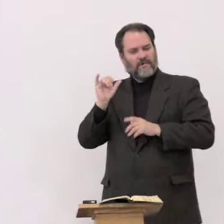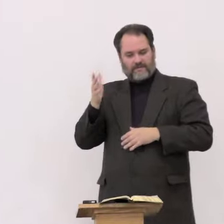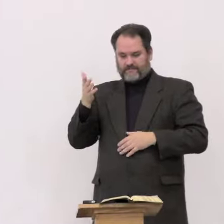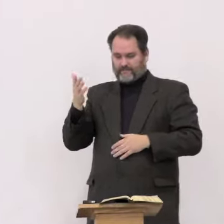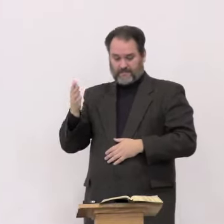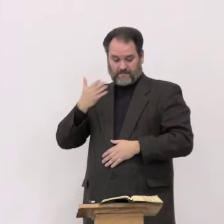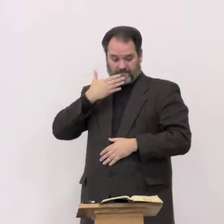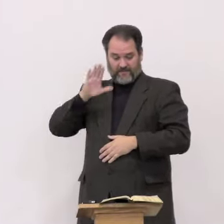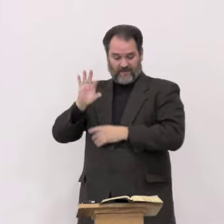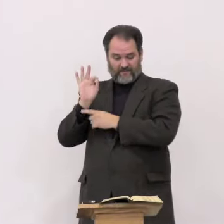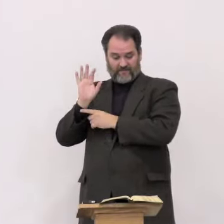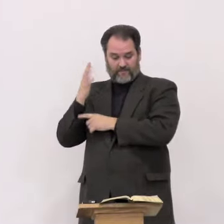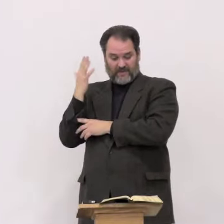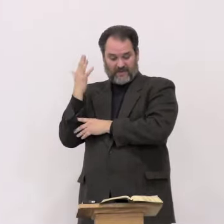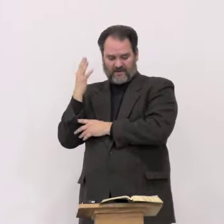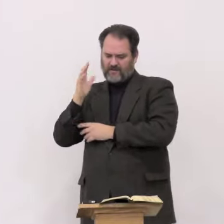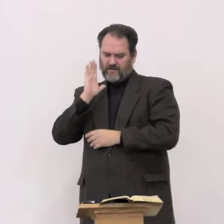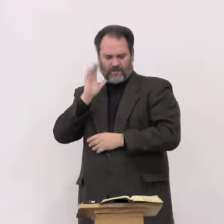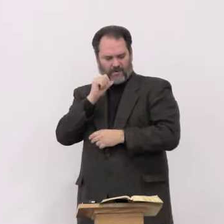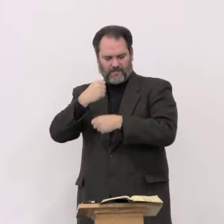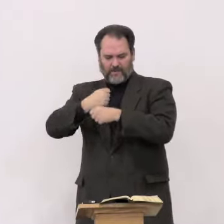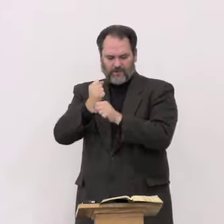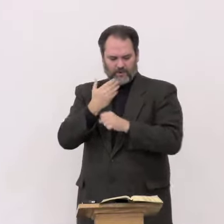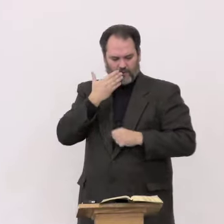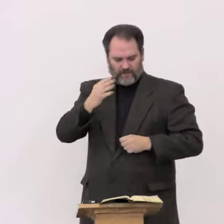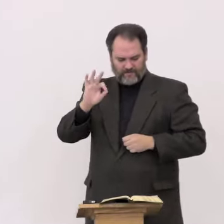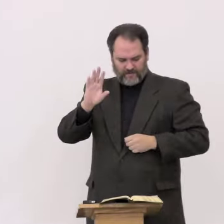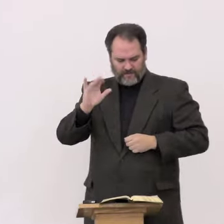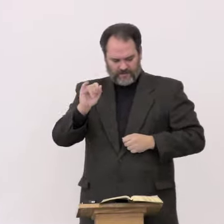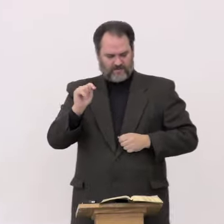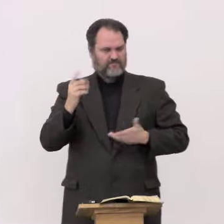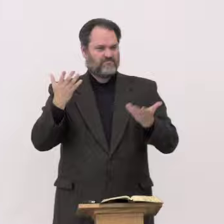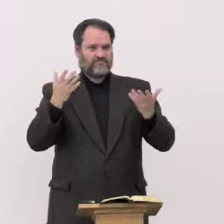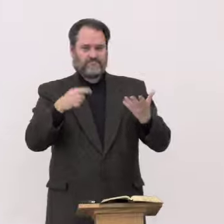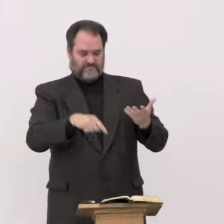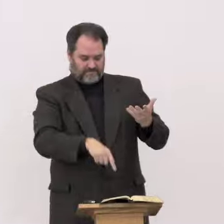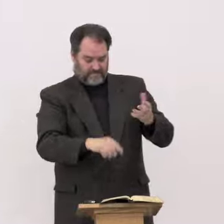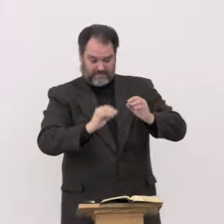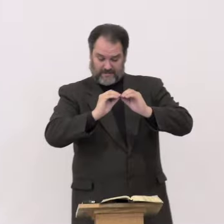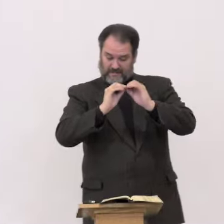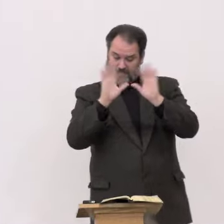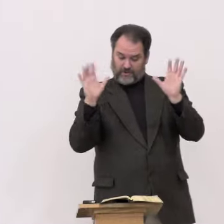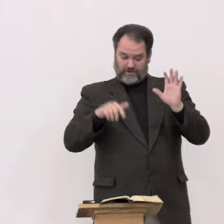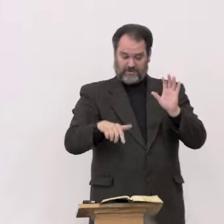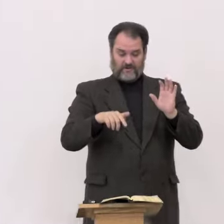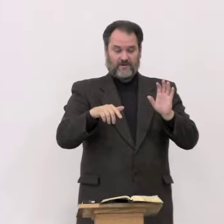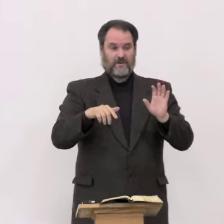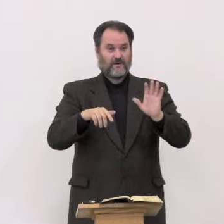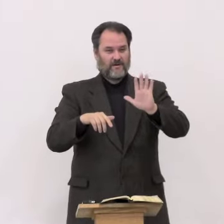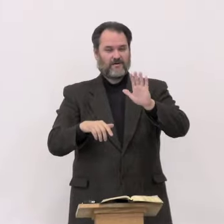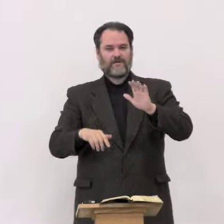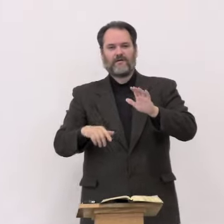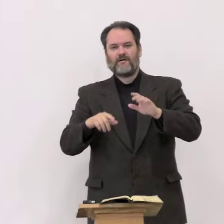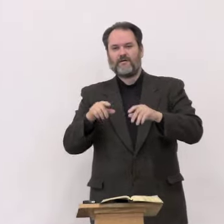In other words, a bad tree will not make good fruit. Clearly, it says it